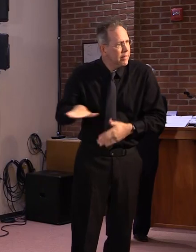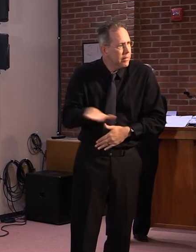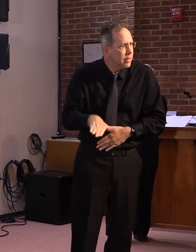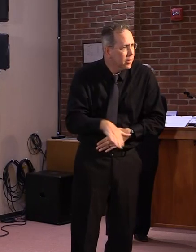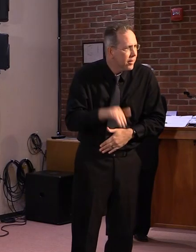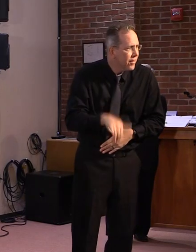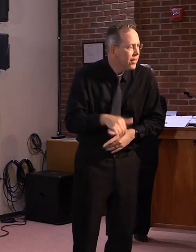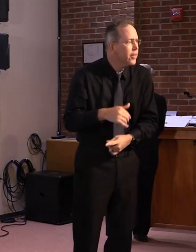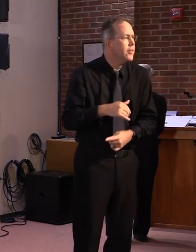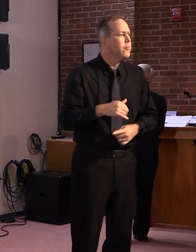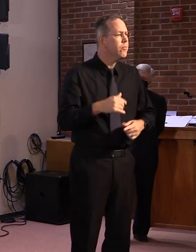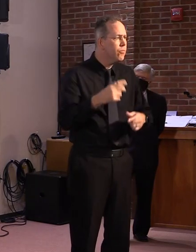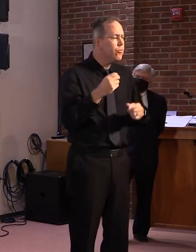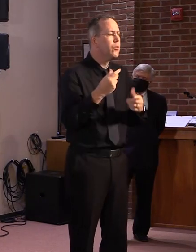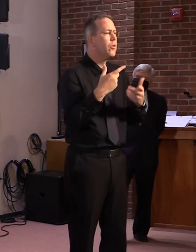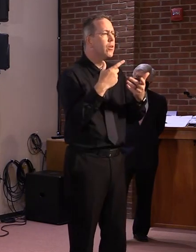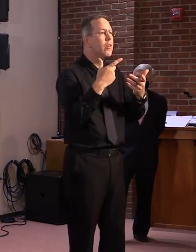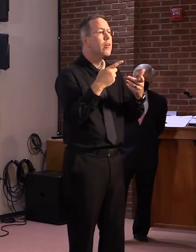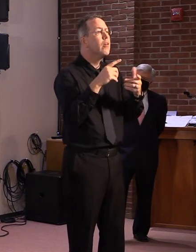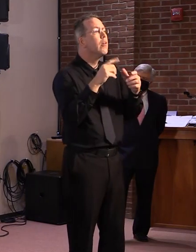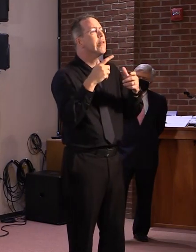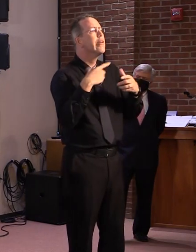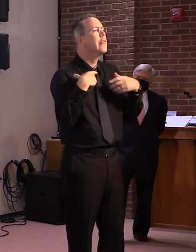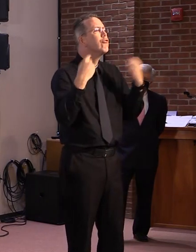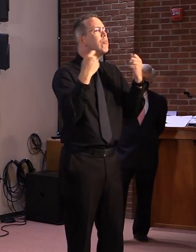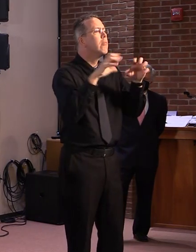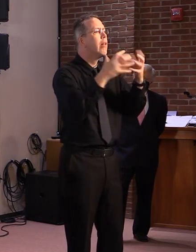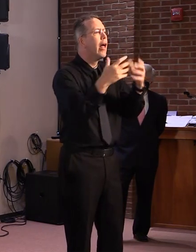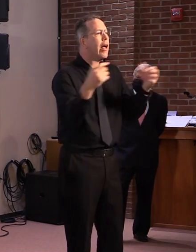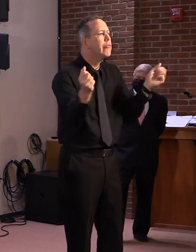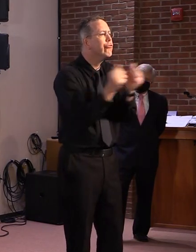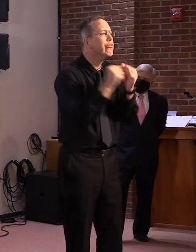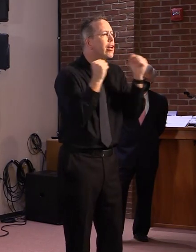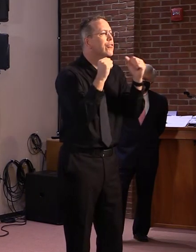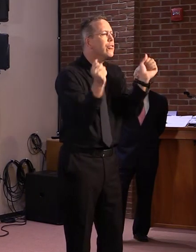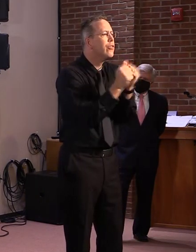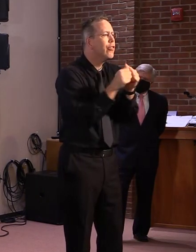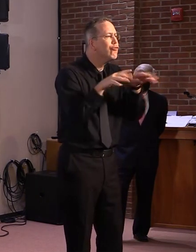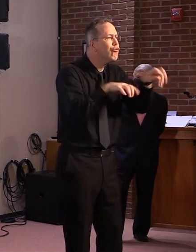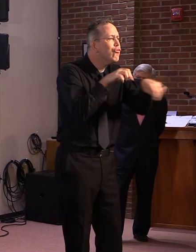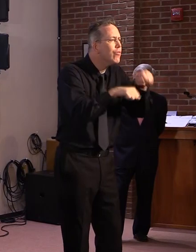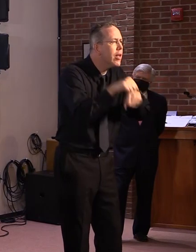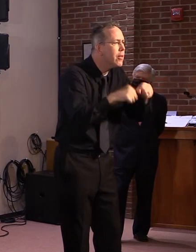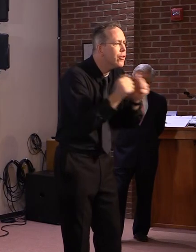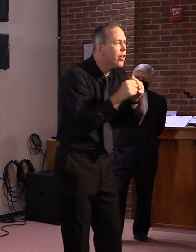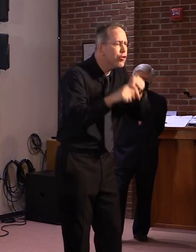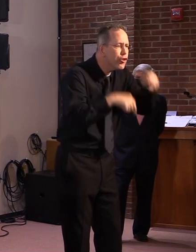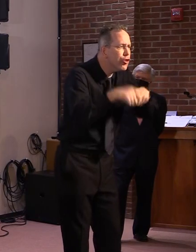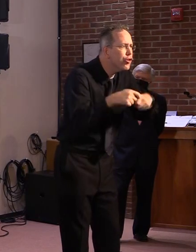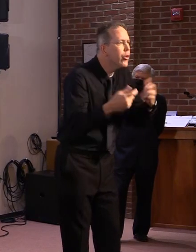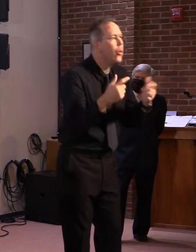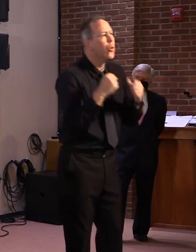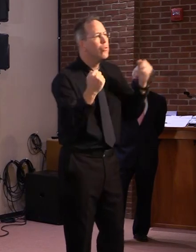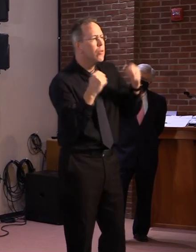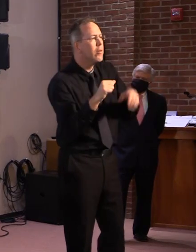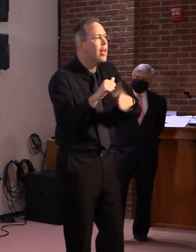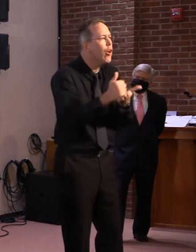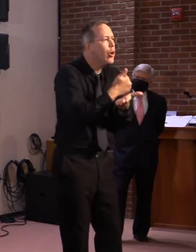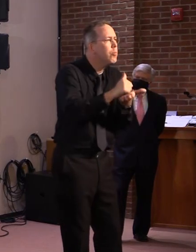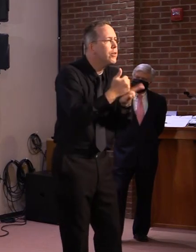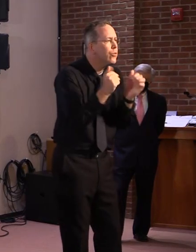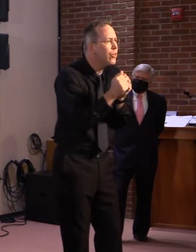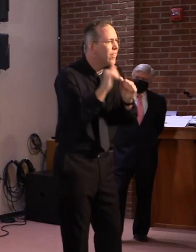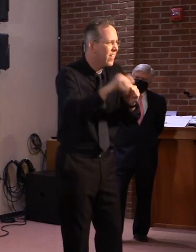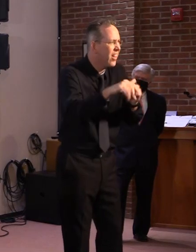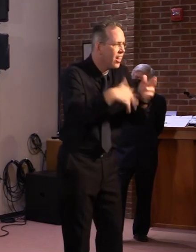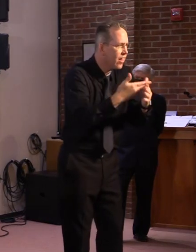classes, some of that interval training, CrossFit and so forth is allowed to happen, but in a much, much different